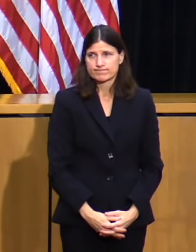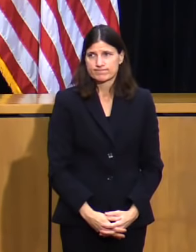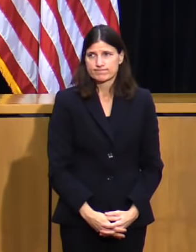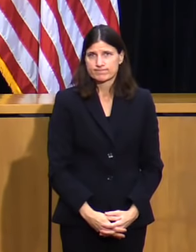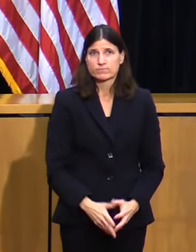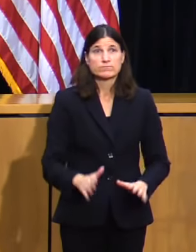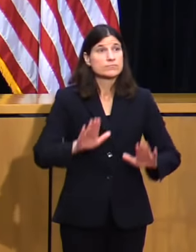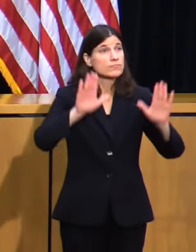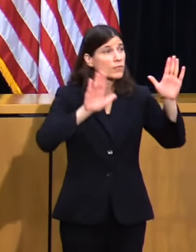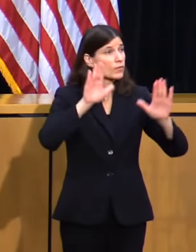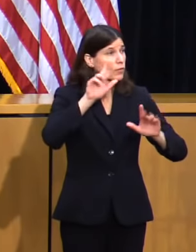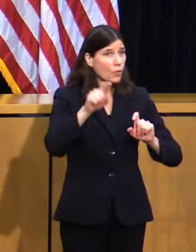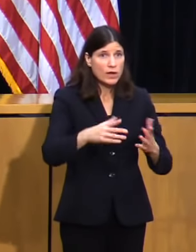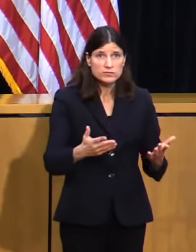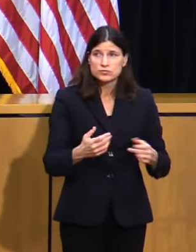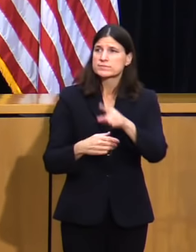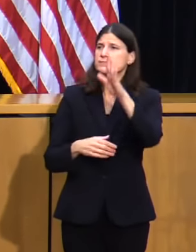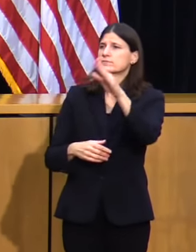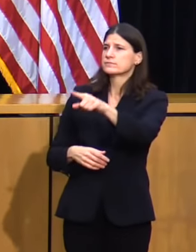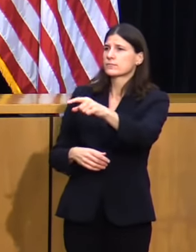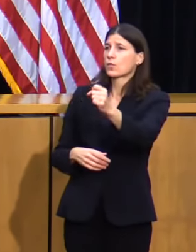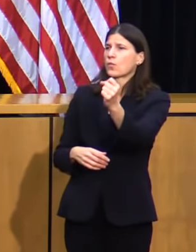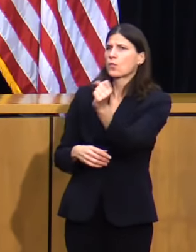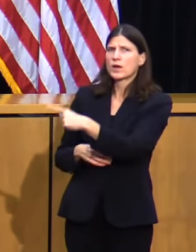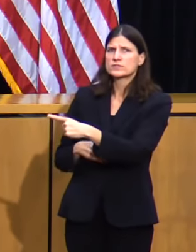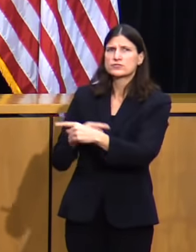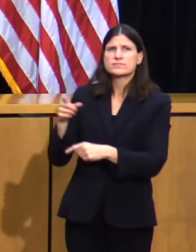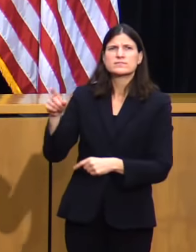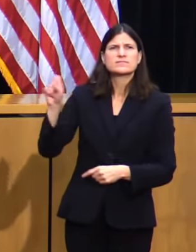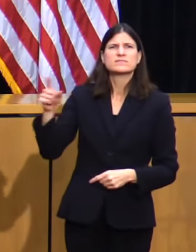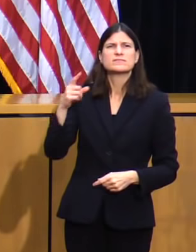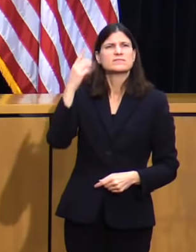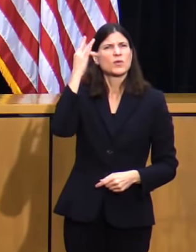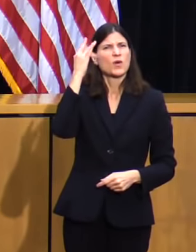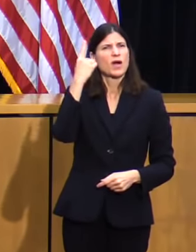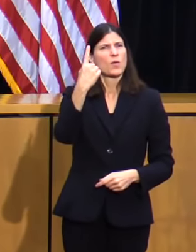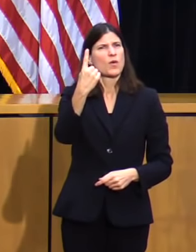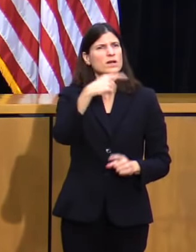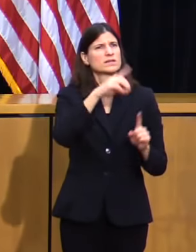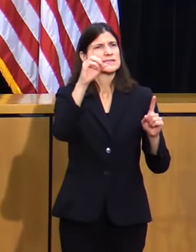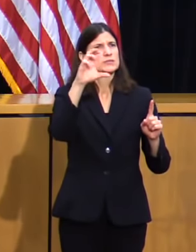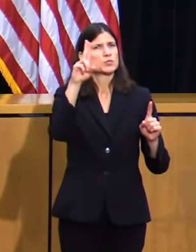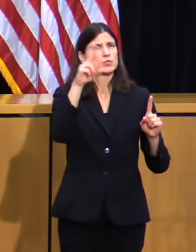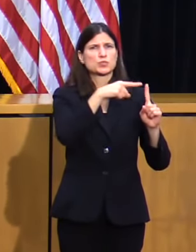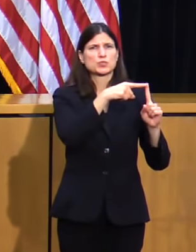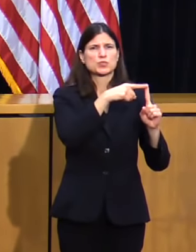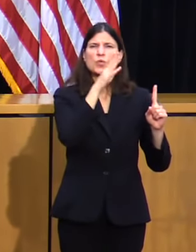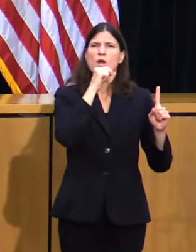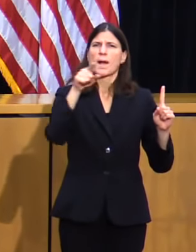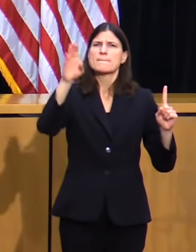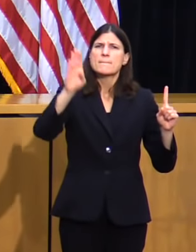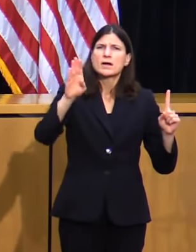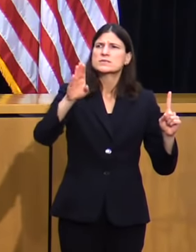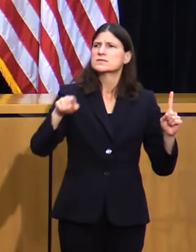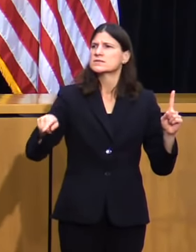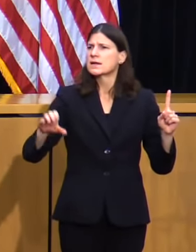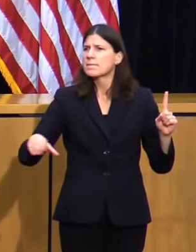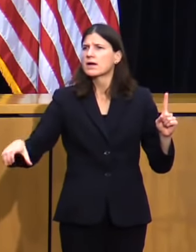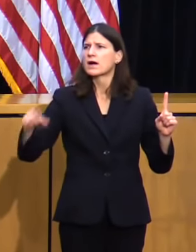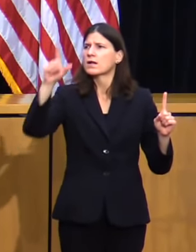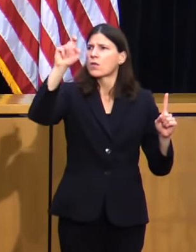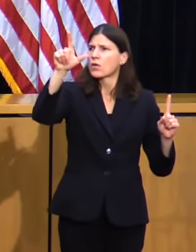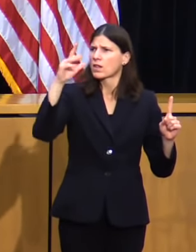Questions? Governor, why only one field hospital at this point? And I know Hampden County is having some issues, Bristol. Are there others that you